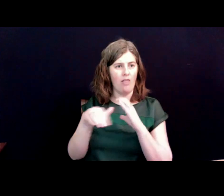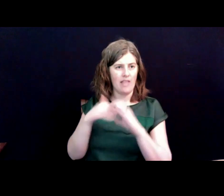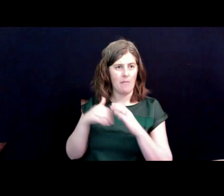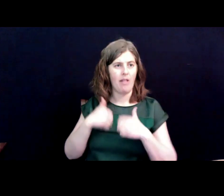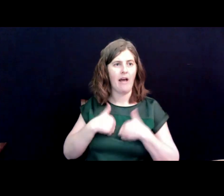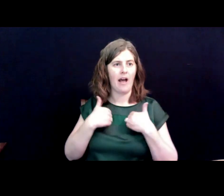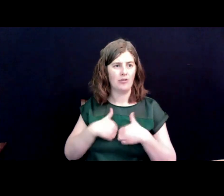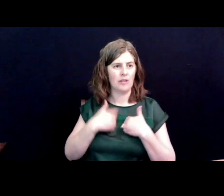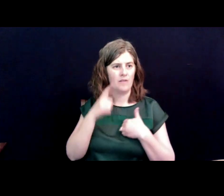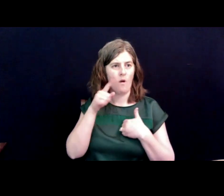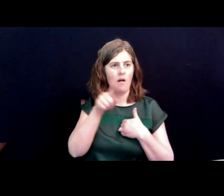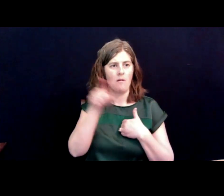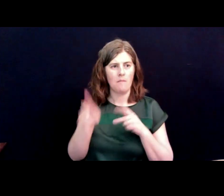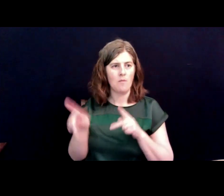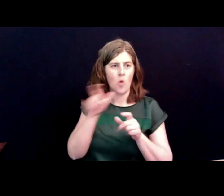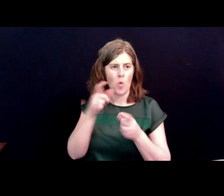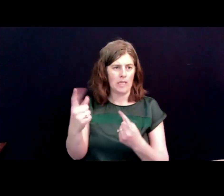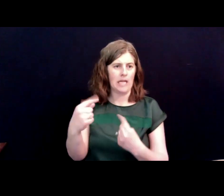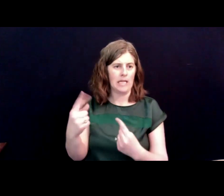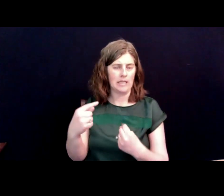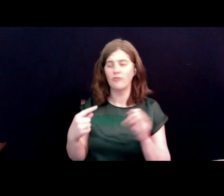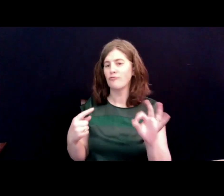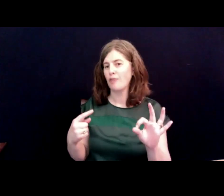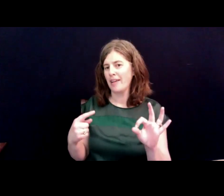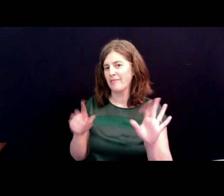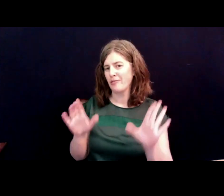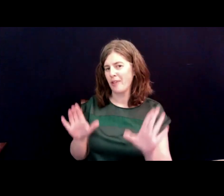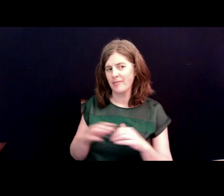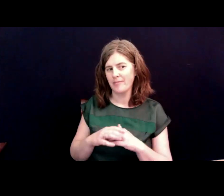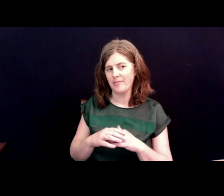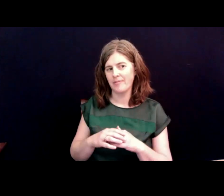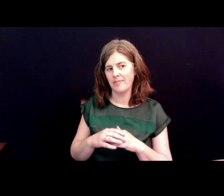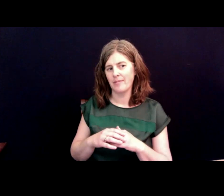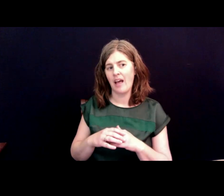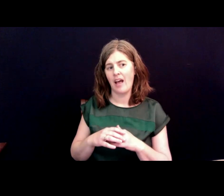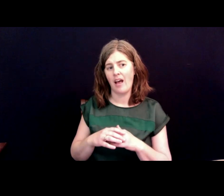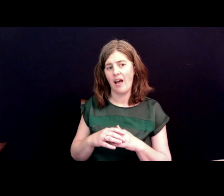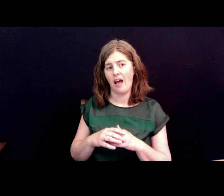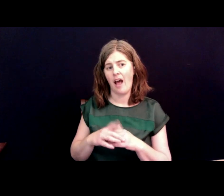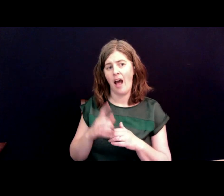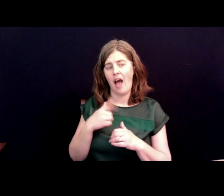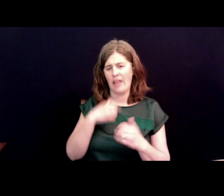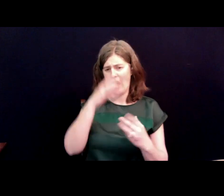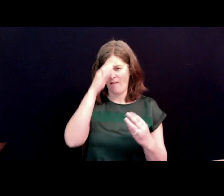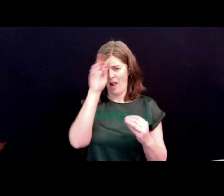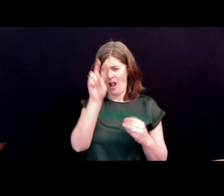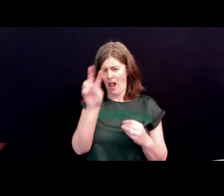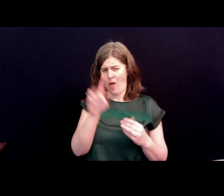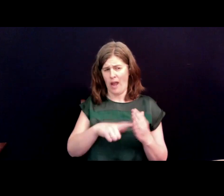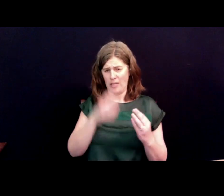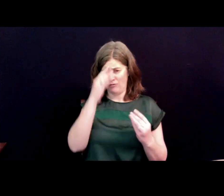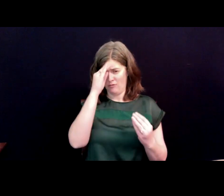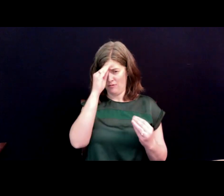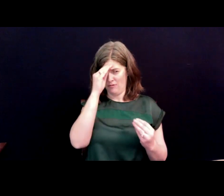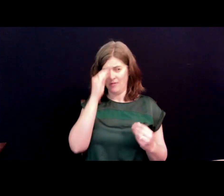of people that have attended. Fabulous. Excellent. Okay. Well, Thank the good you. news is I think I've digested what I needed to digest. Okay, cool. Thank